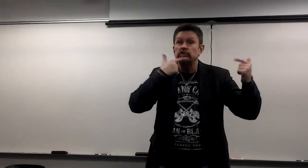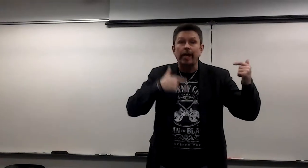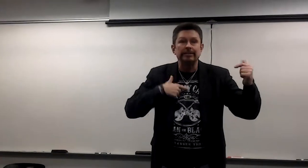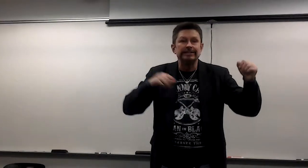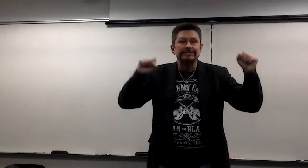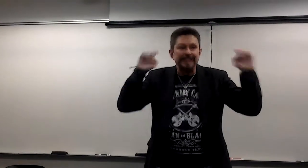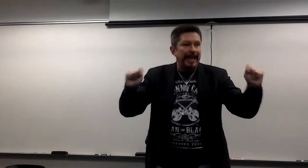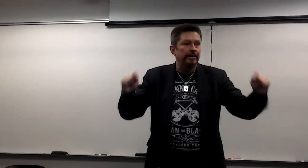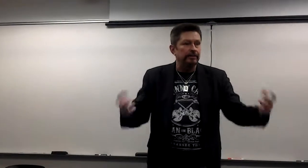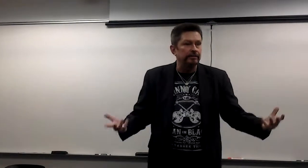So,